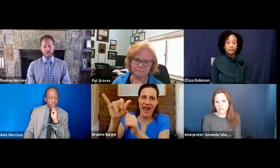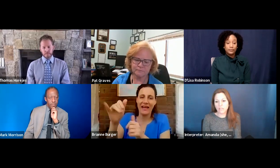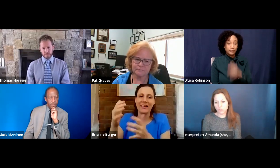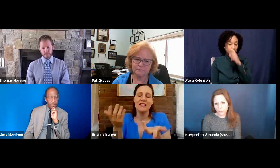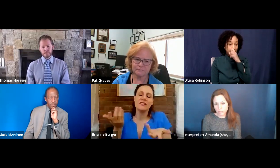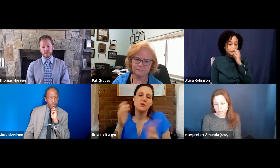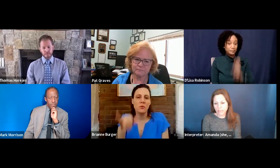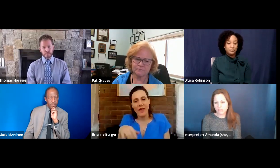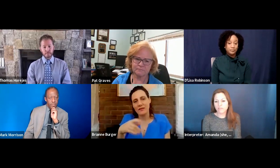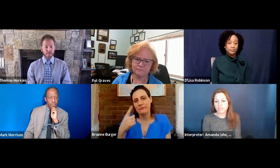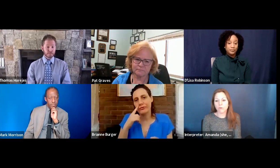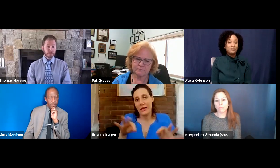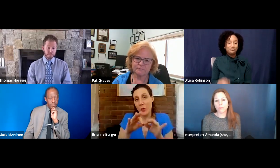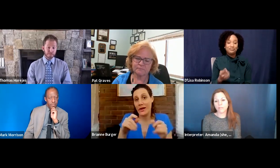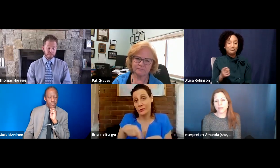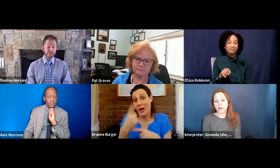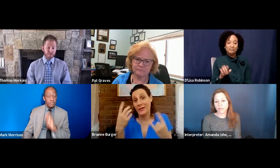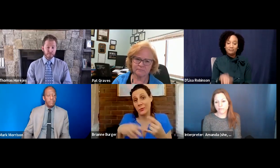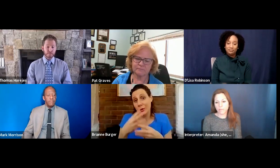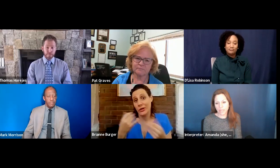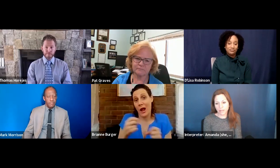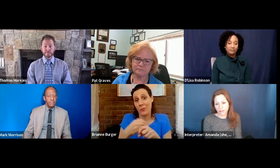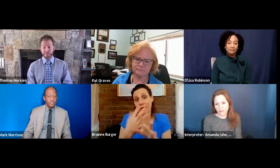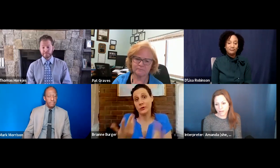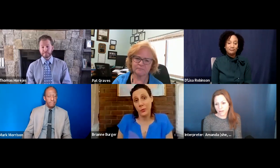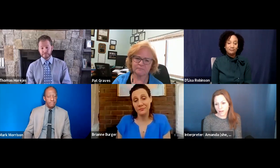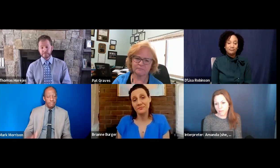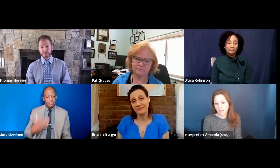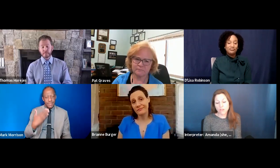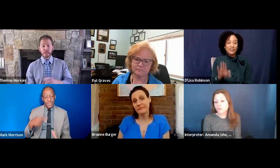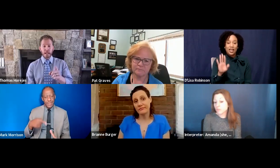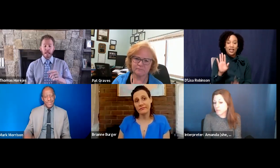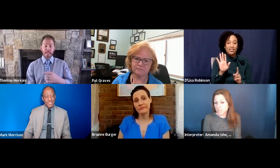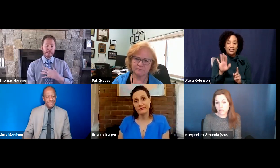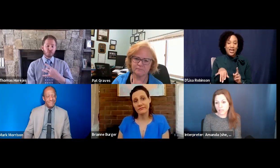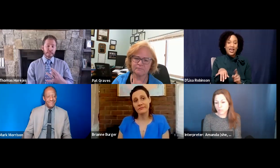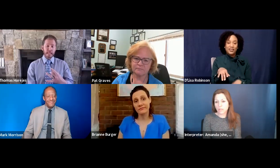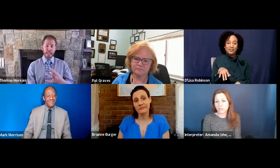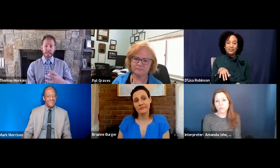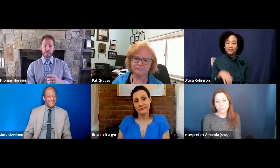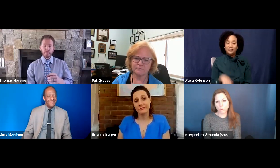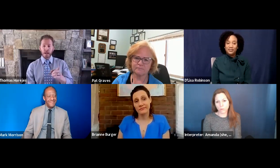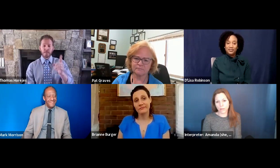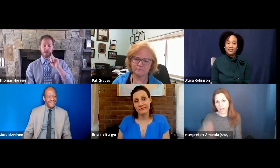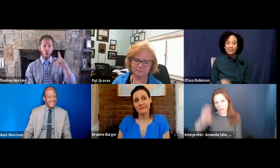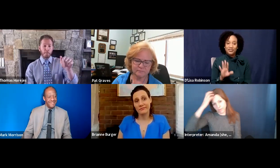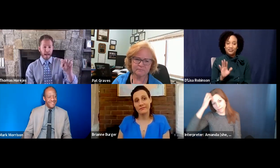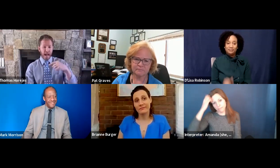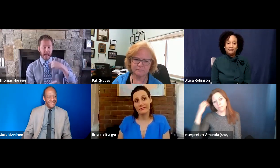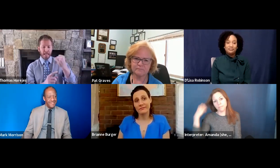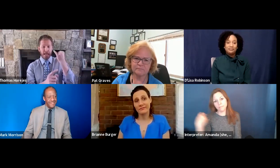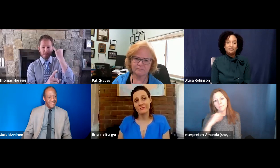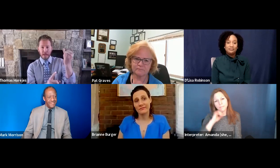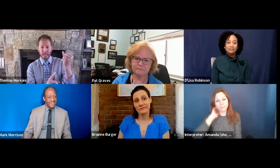sure that the interpreter is pinned and visible throughout the entirety of the meeting. And those are some details. That's why it's so important to work out ahead of